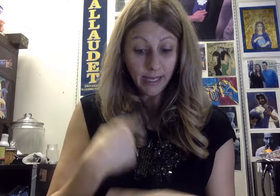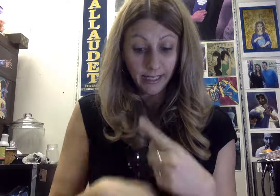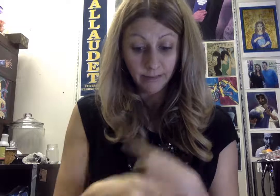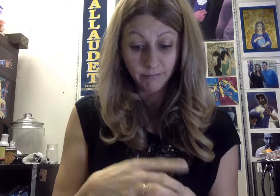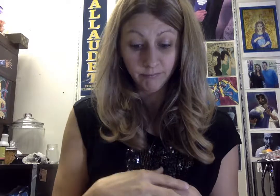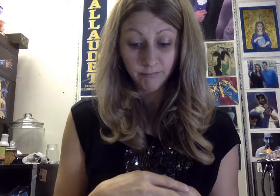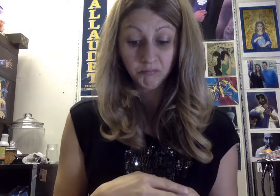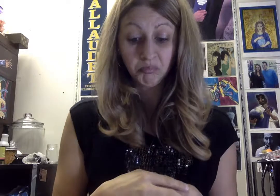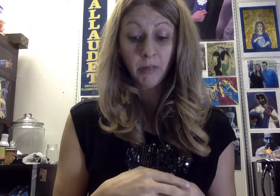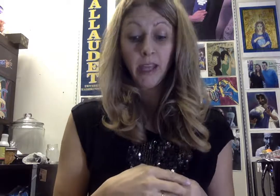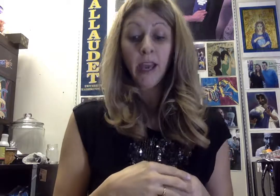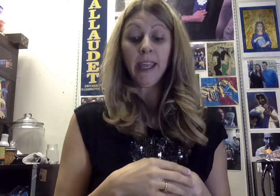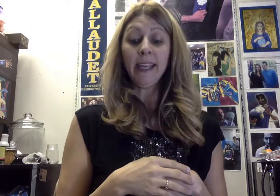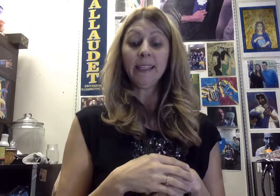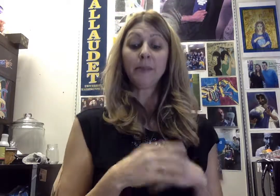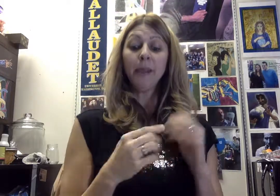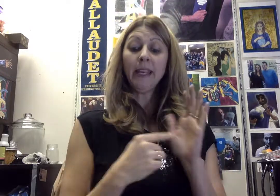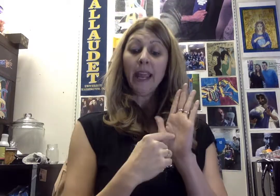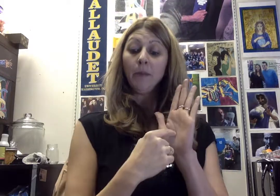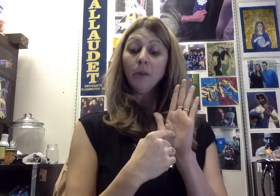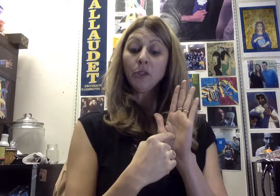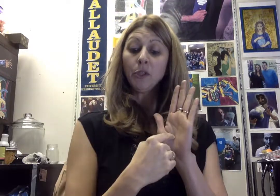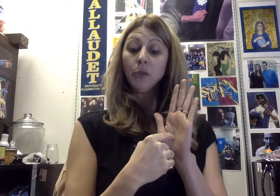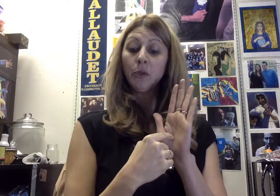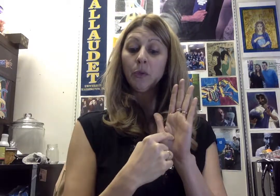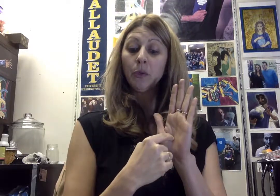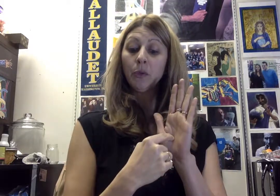signing? It's being able to